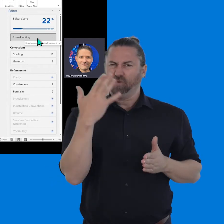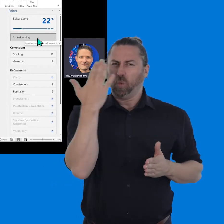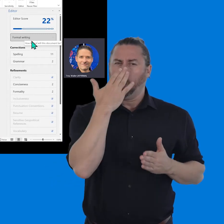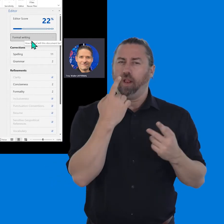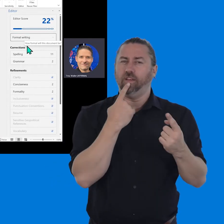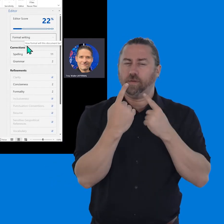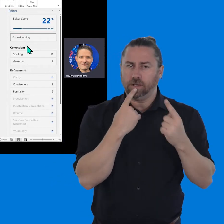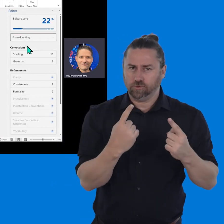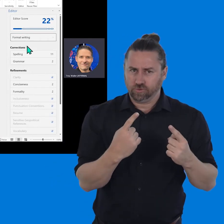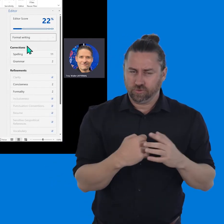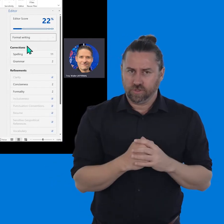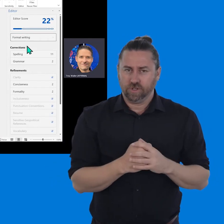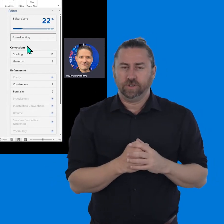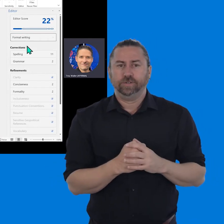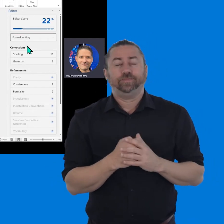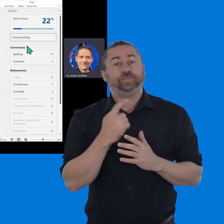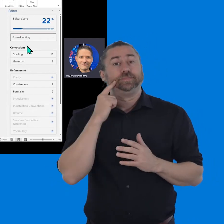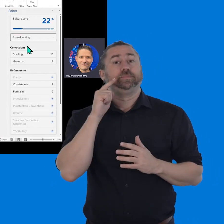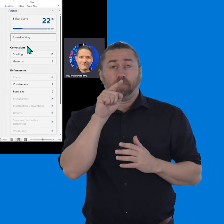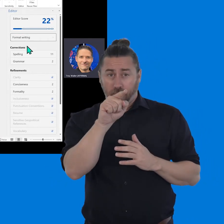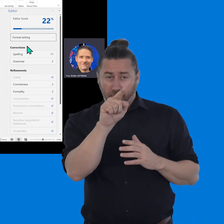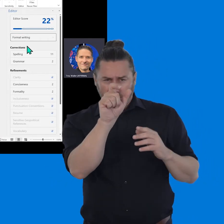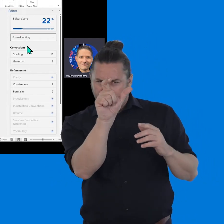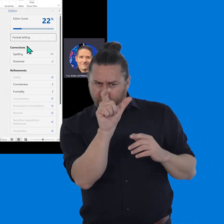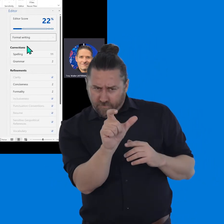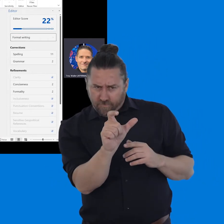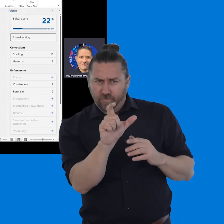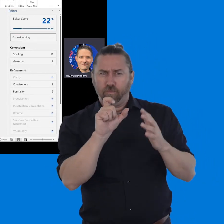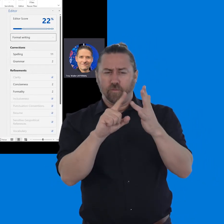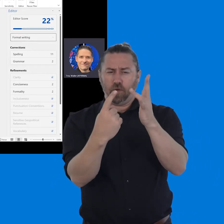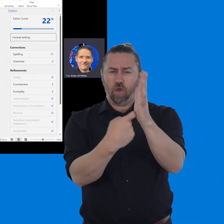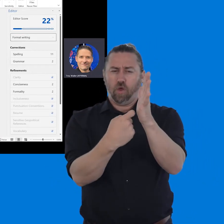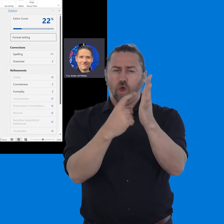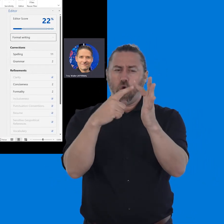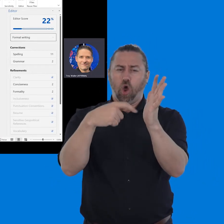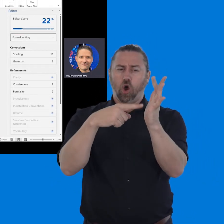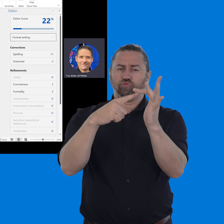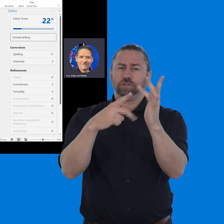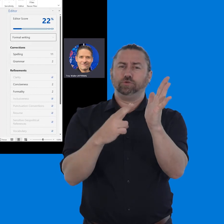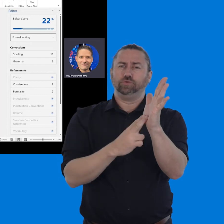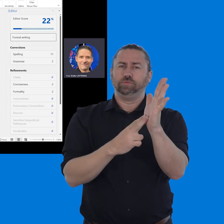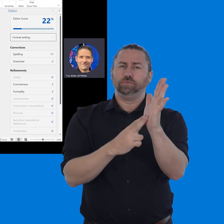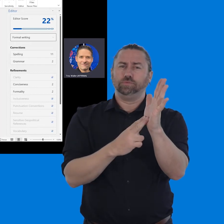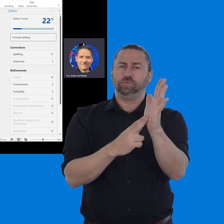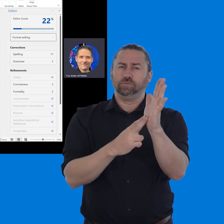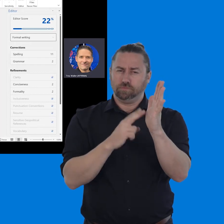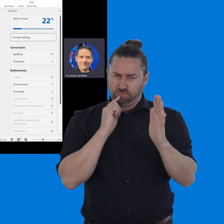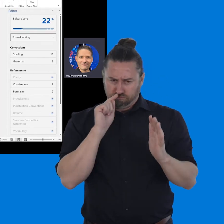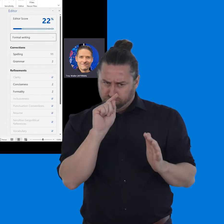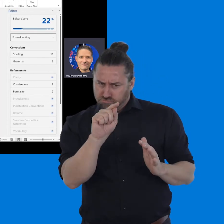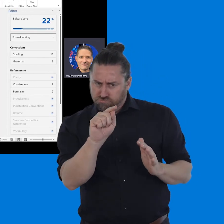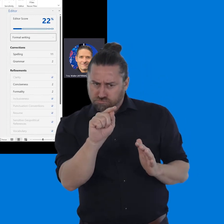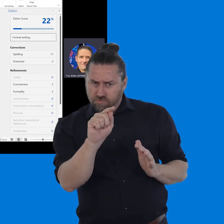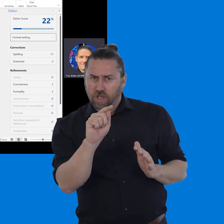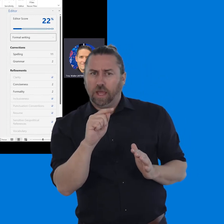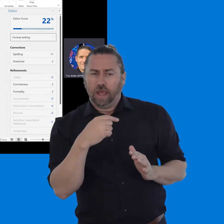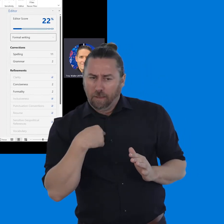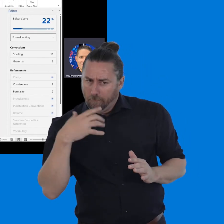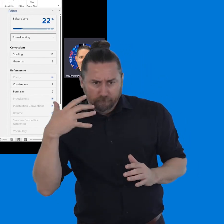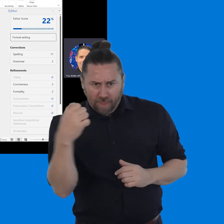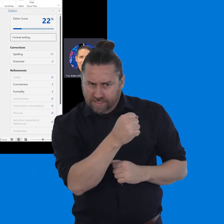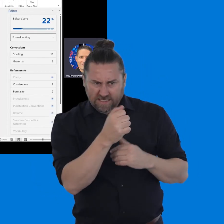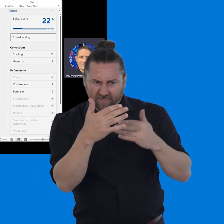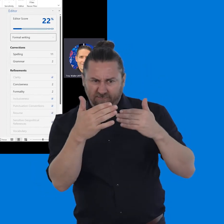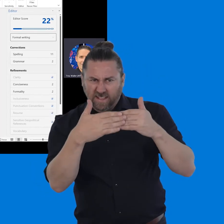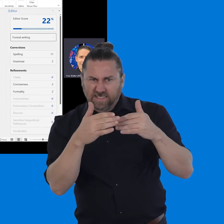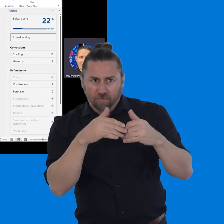you can see that it comes in first at corrections. Now, the corrections are the things that it's saying